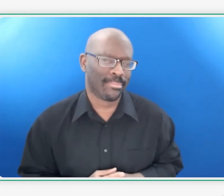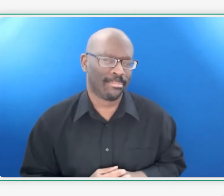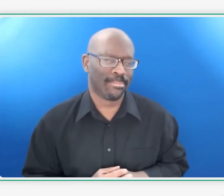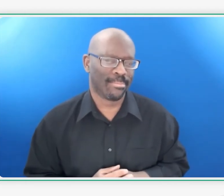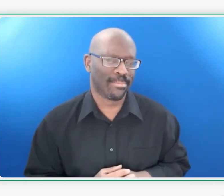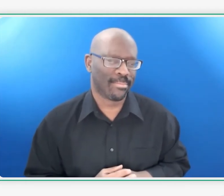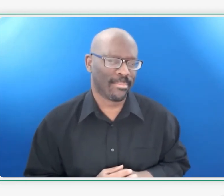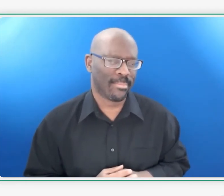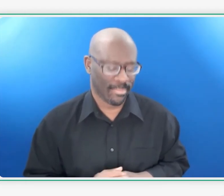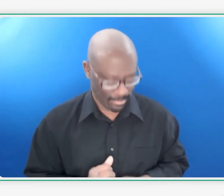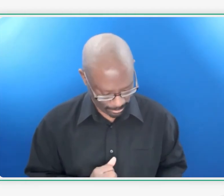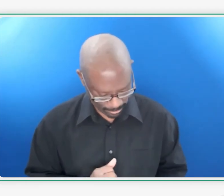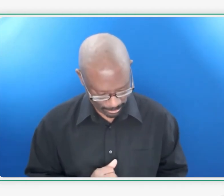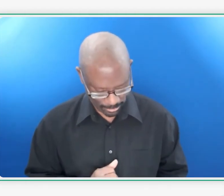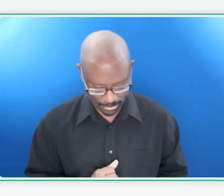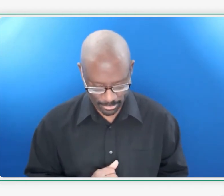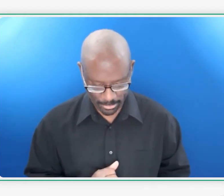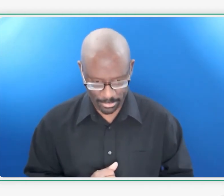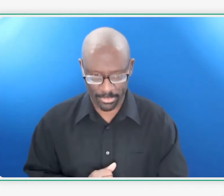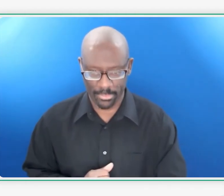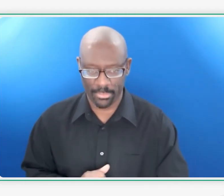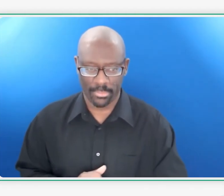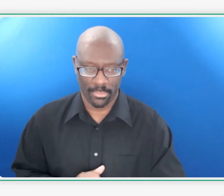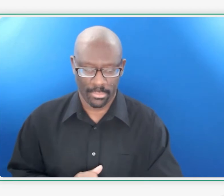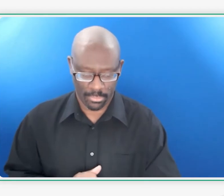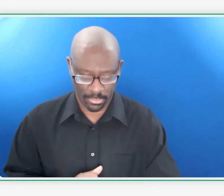And that's an important shift that we must make.